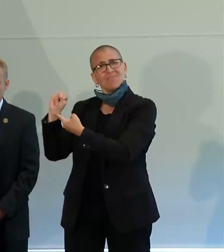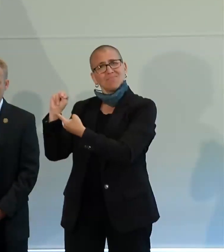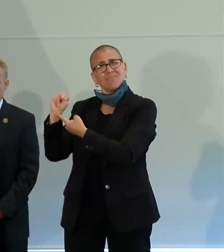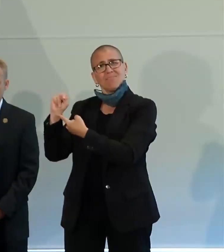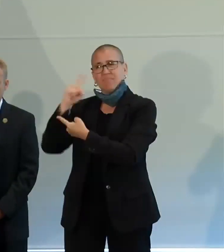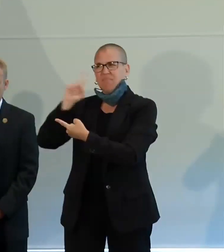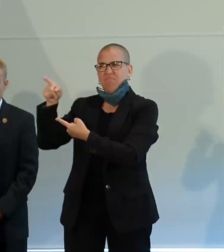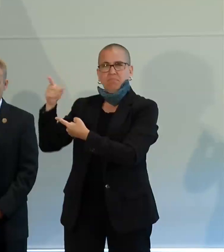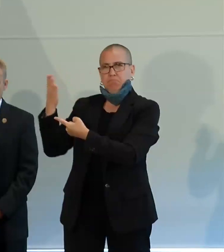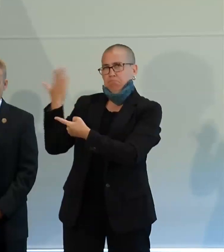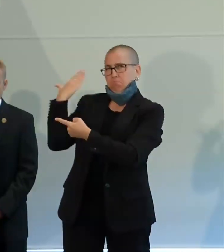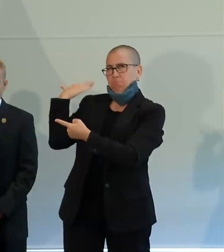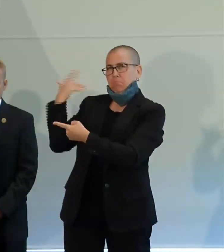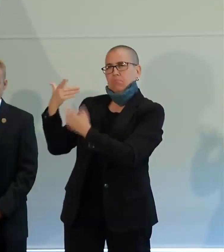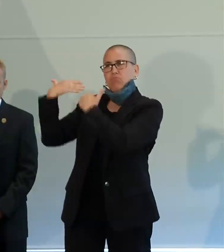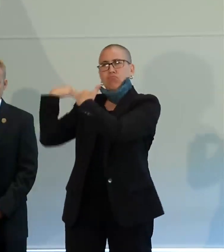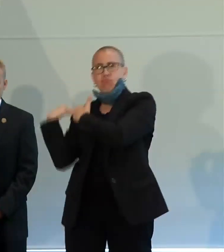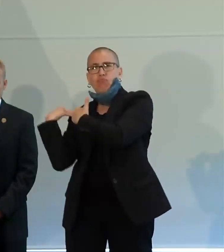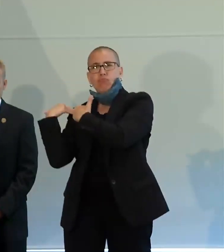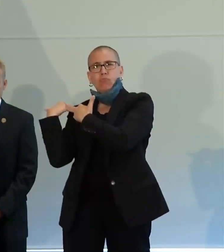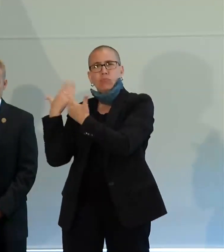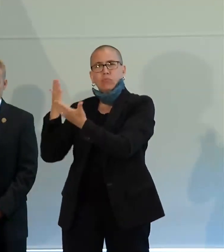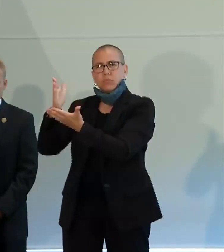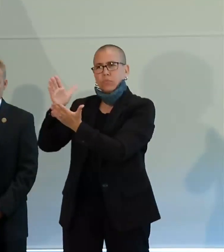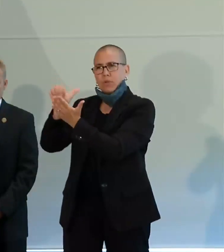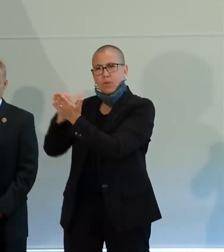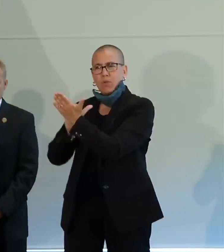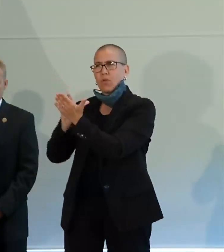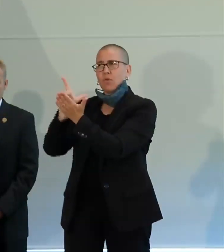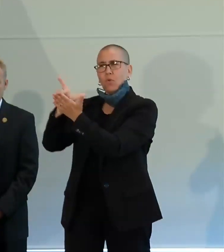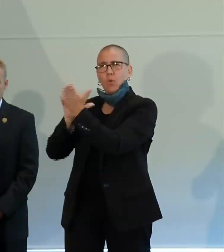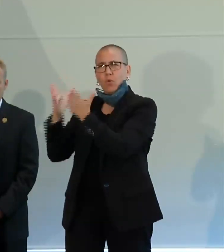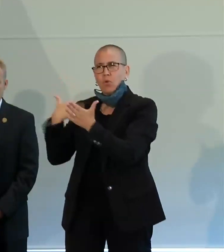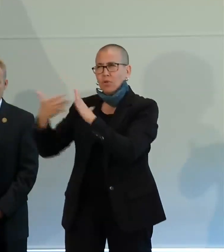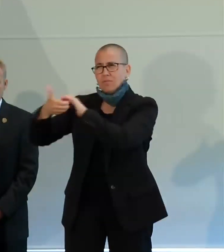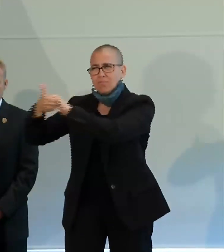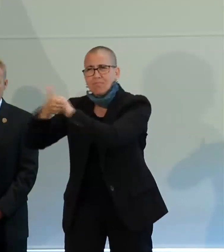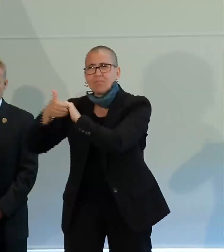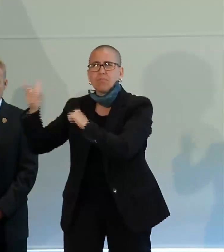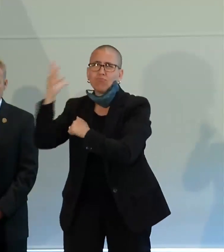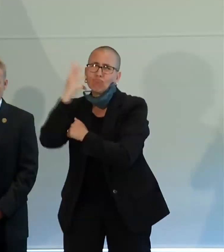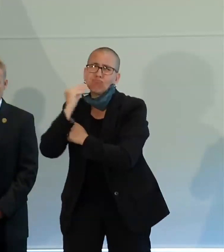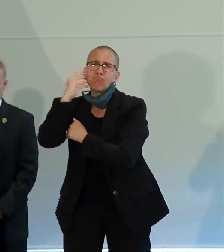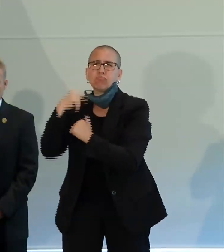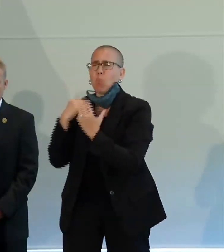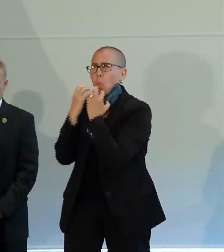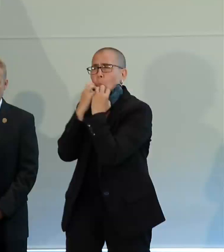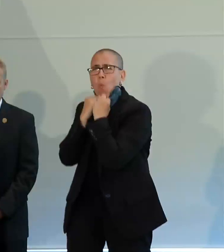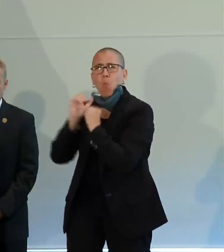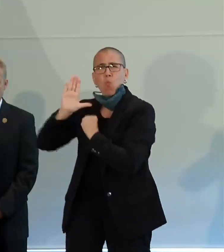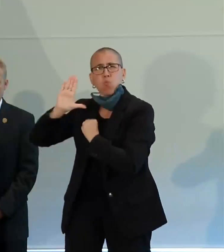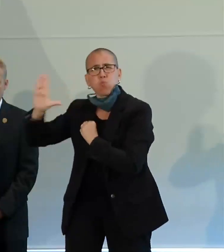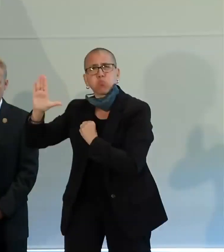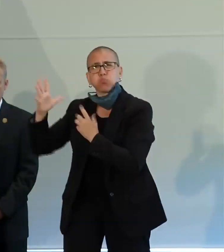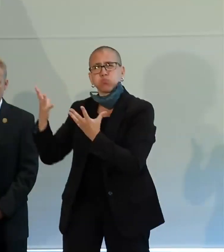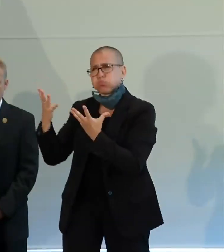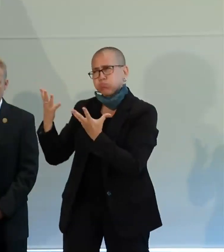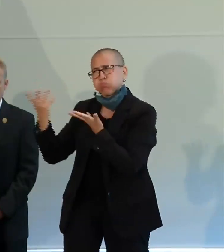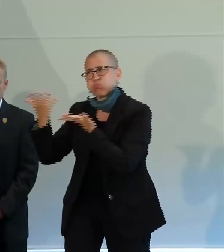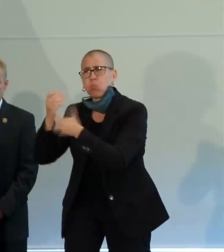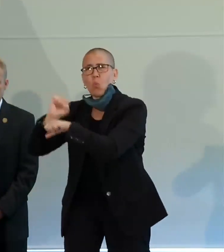step of the way. His experience and insight have been invaluable and will continue to be counted on by the